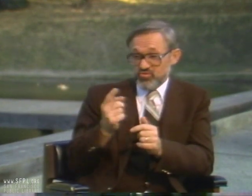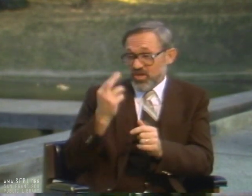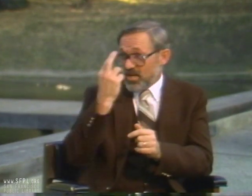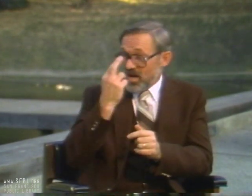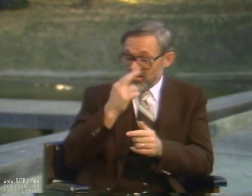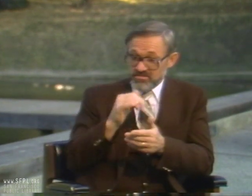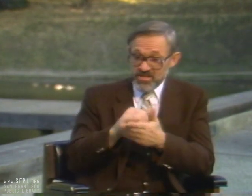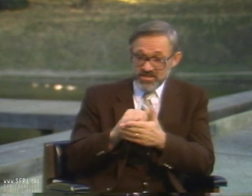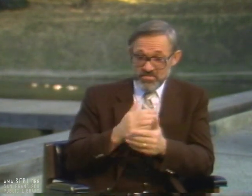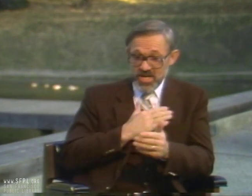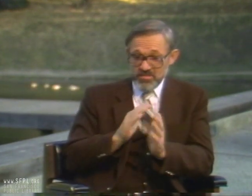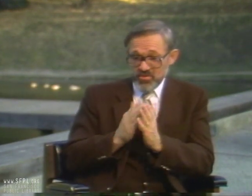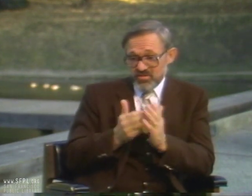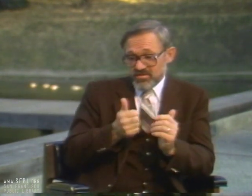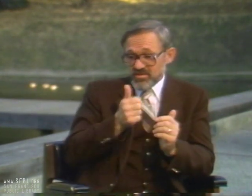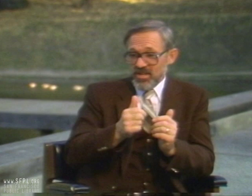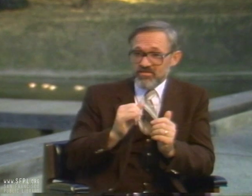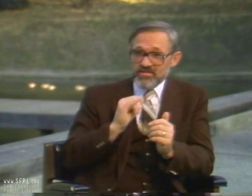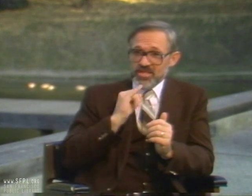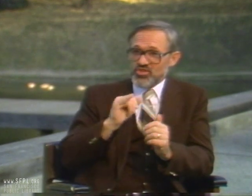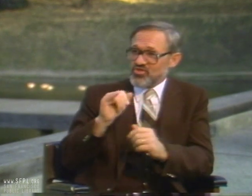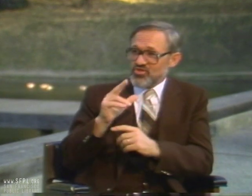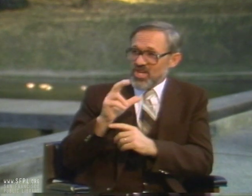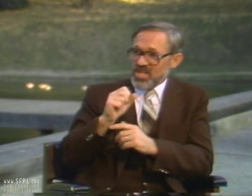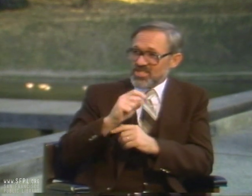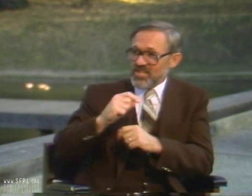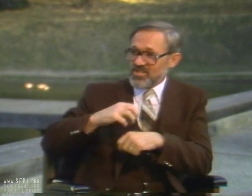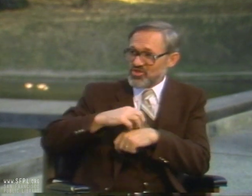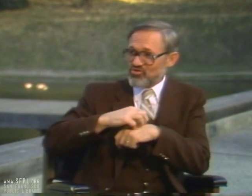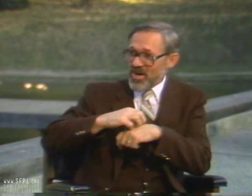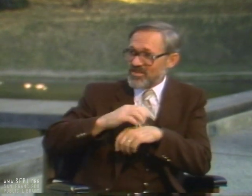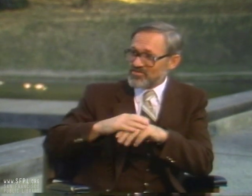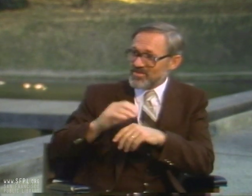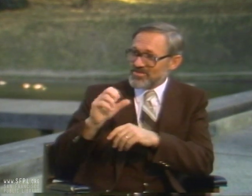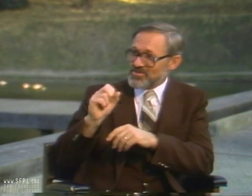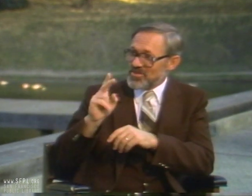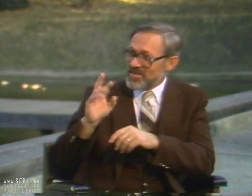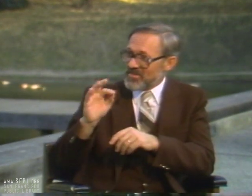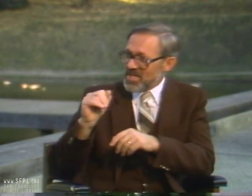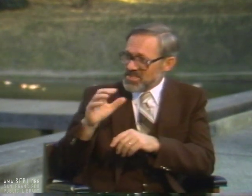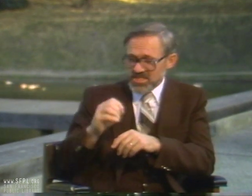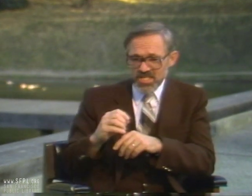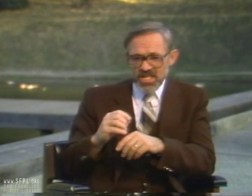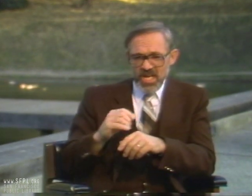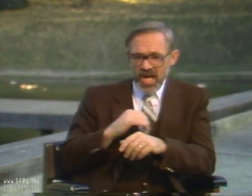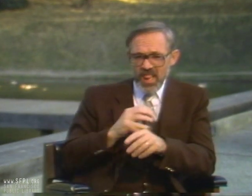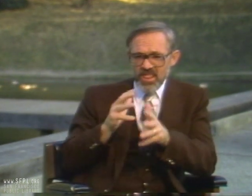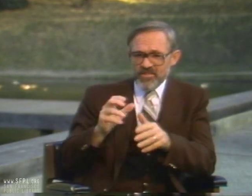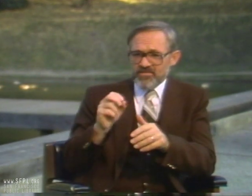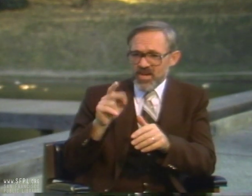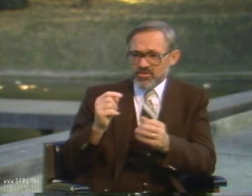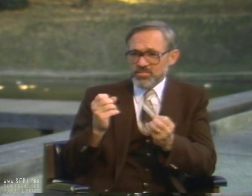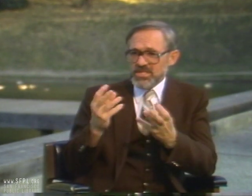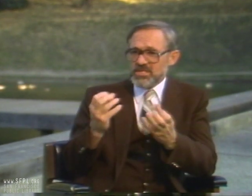you must realize that my book has just scratched the surface. I left out a lot of